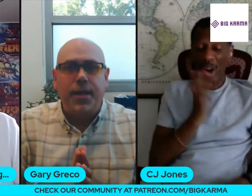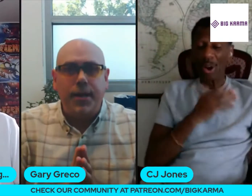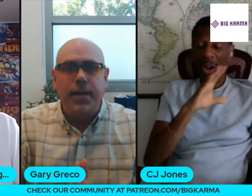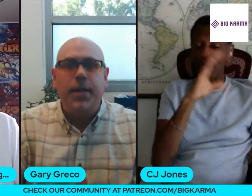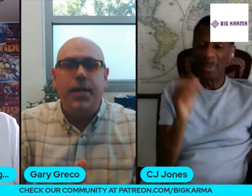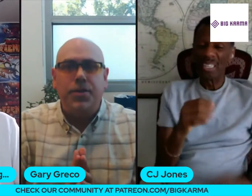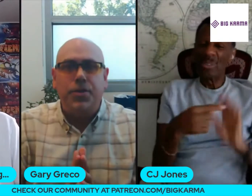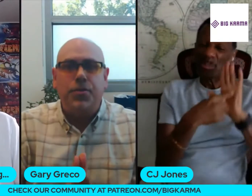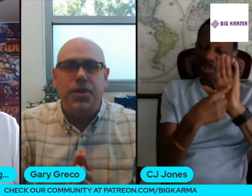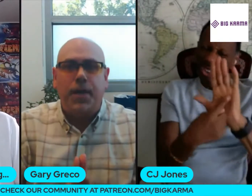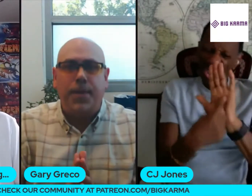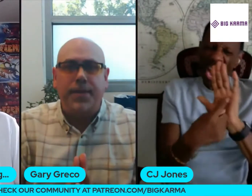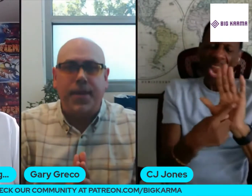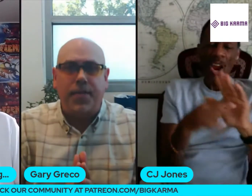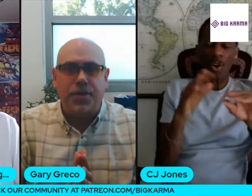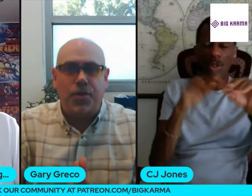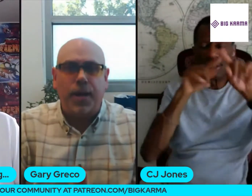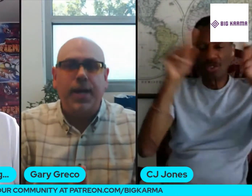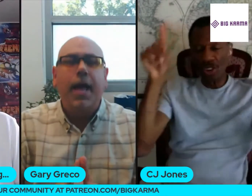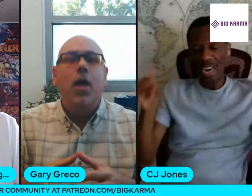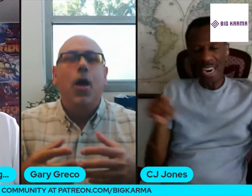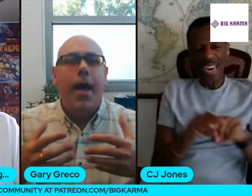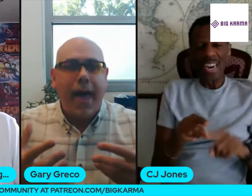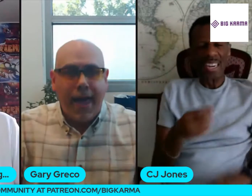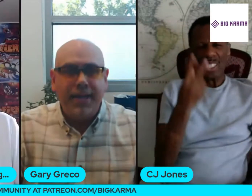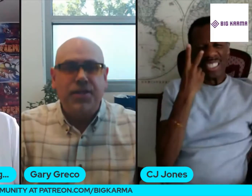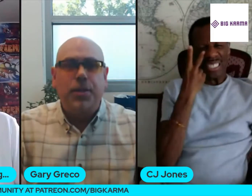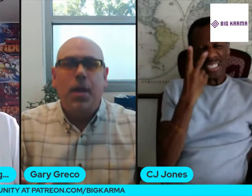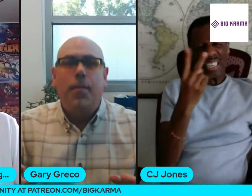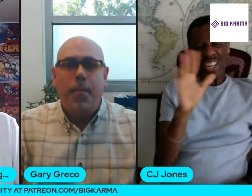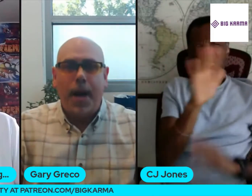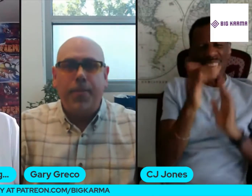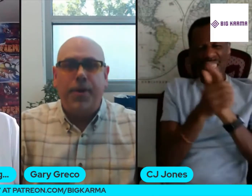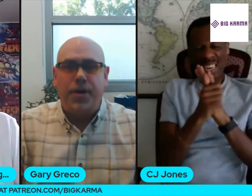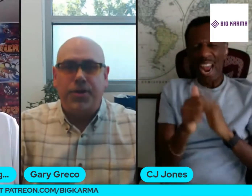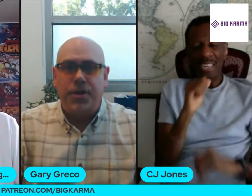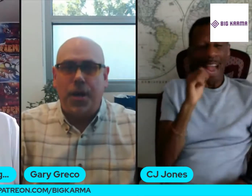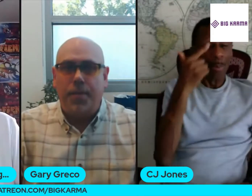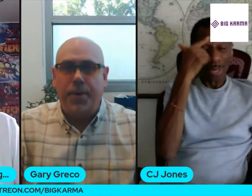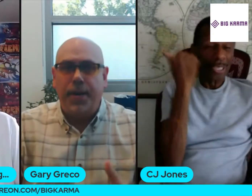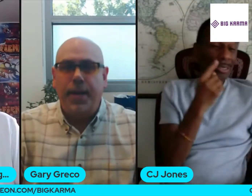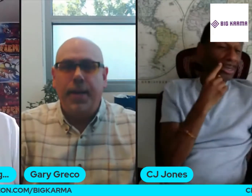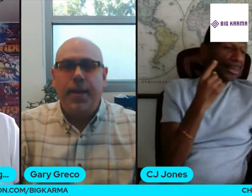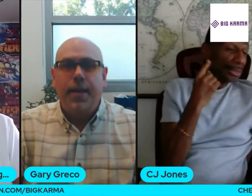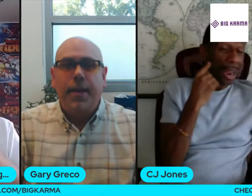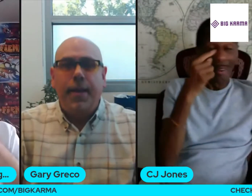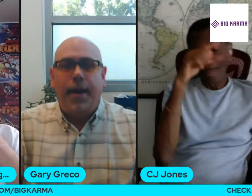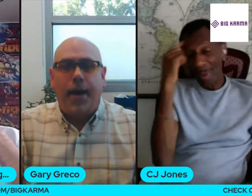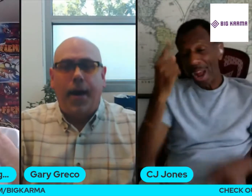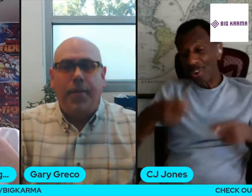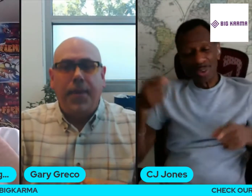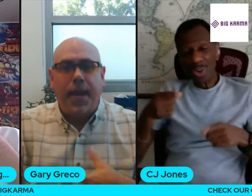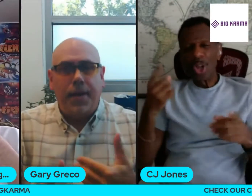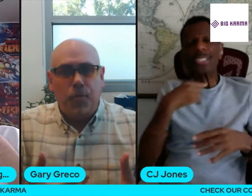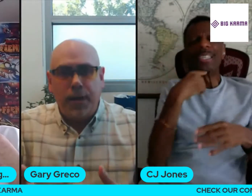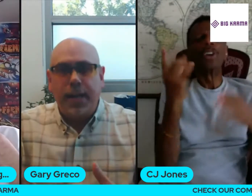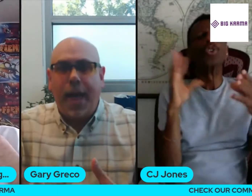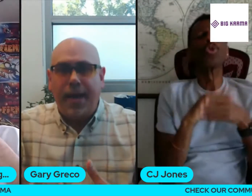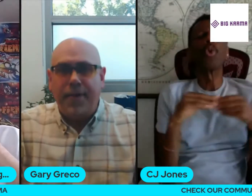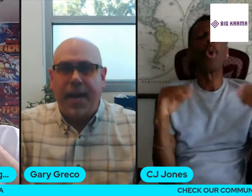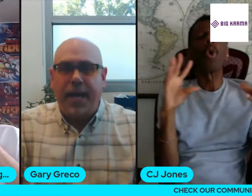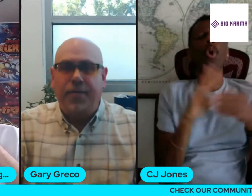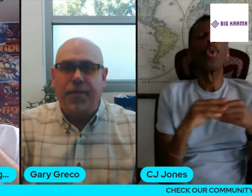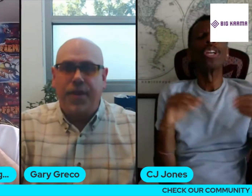representation that needs to take place on the screen. Hence, my production company and